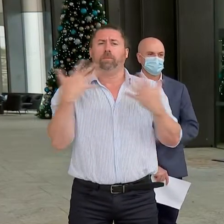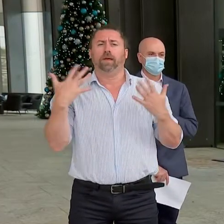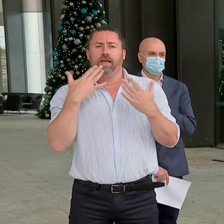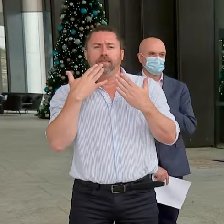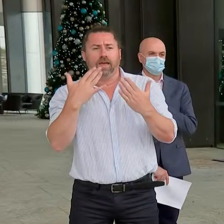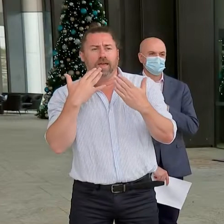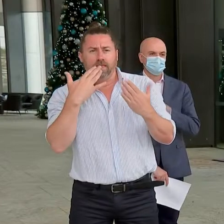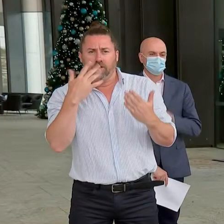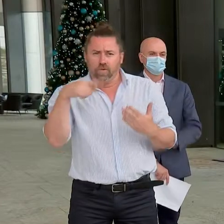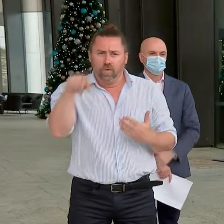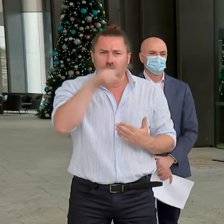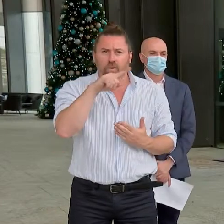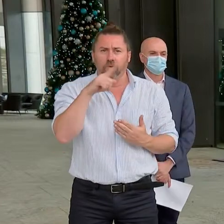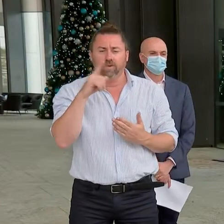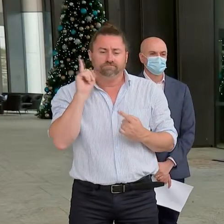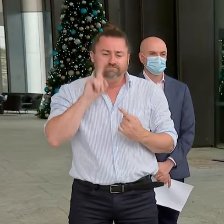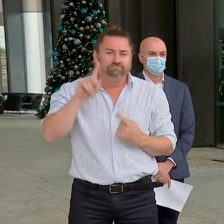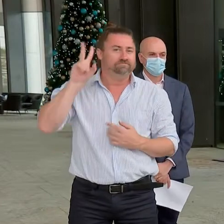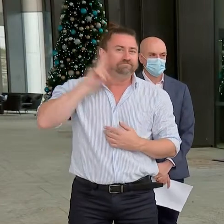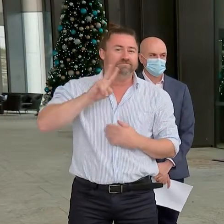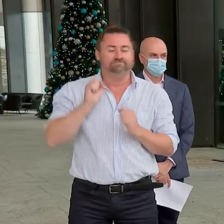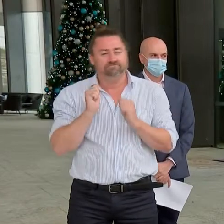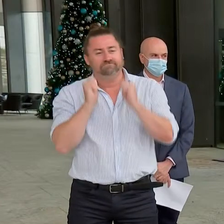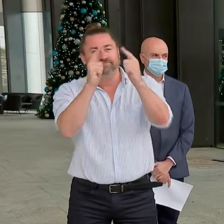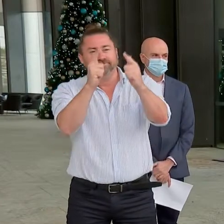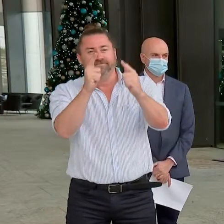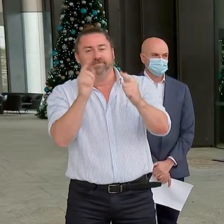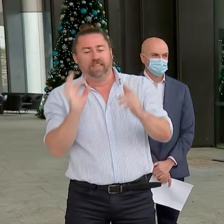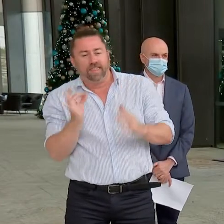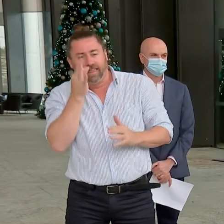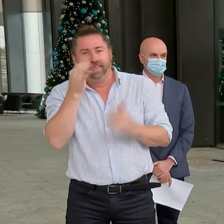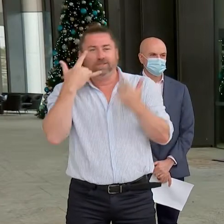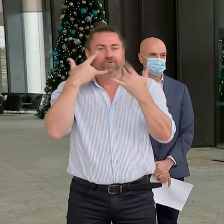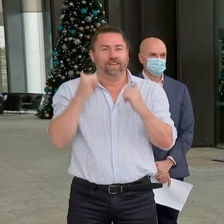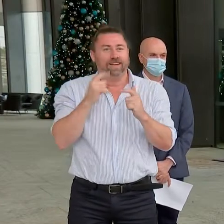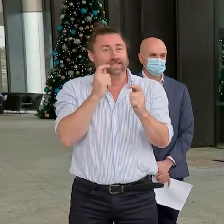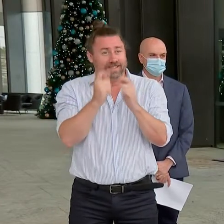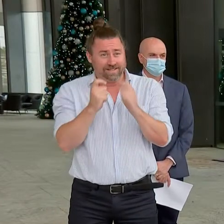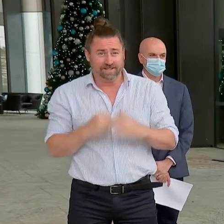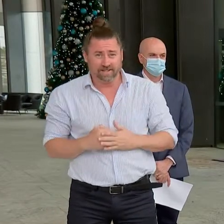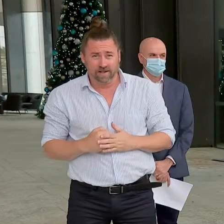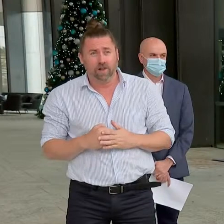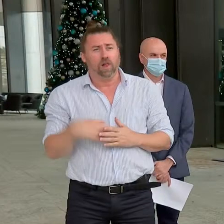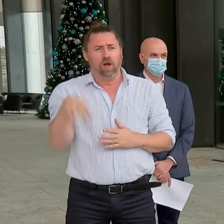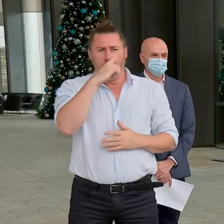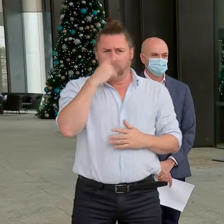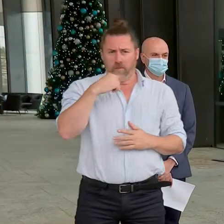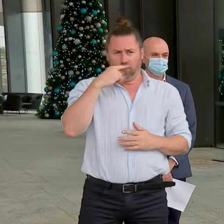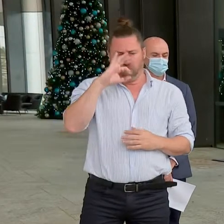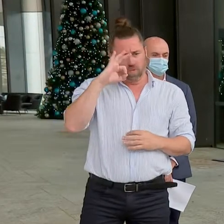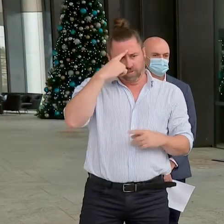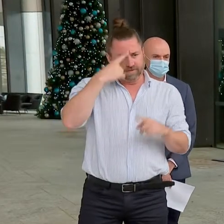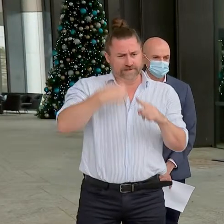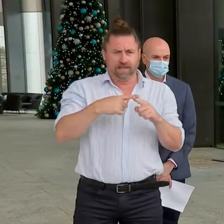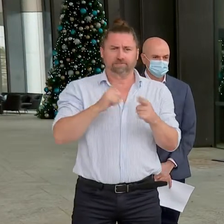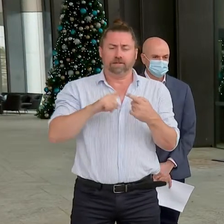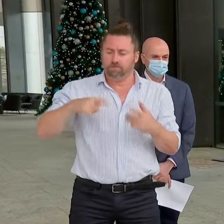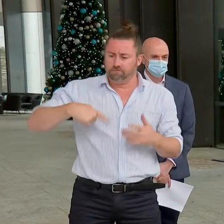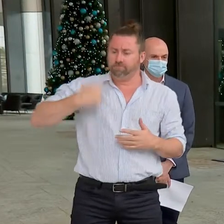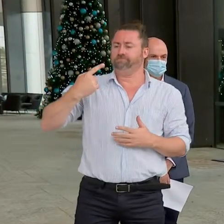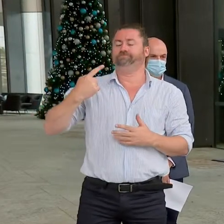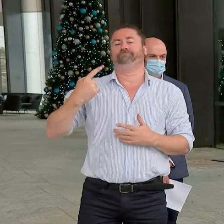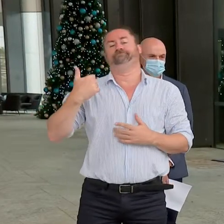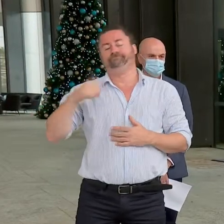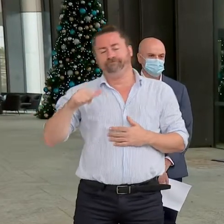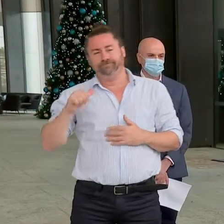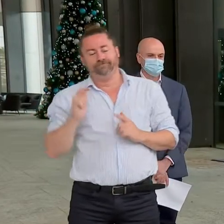been coming out to get tested, both those who are been asymptomatic over the last few days to comply with their day 5